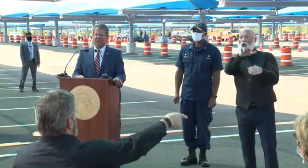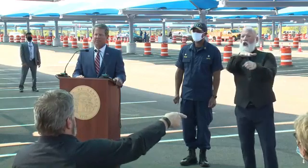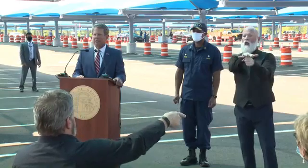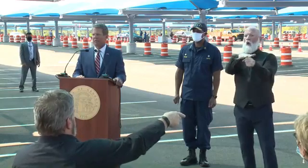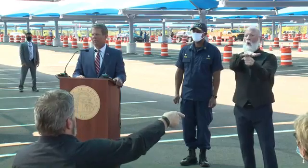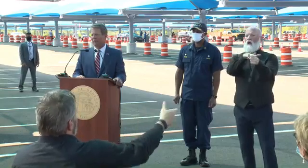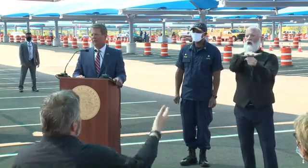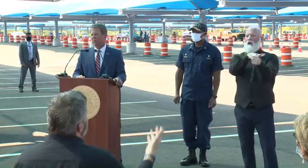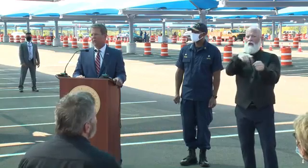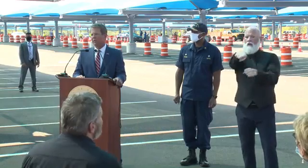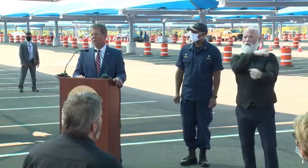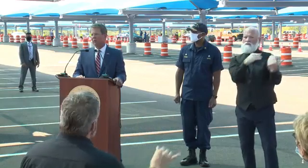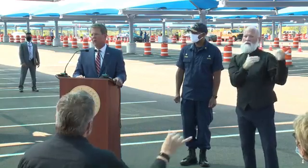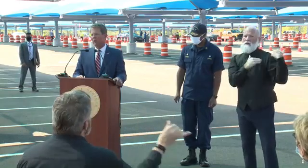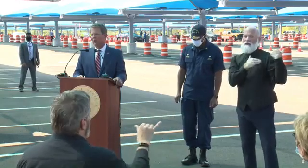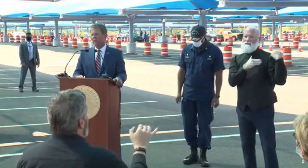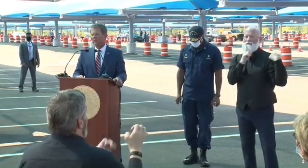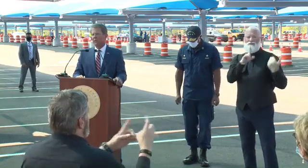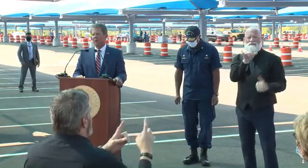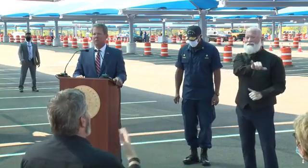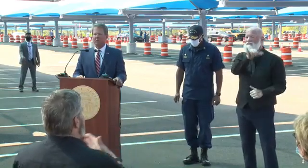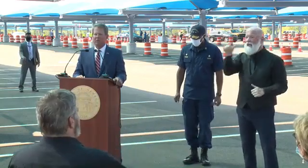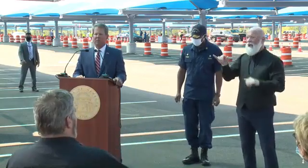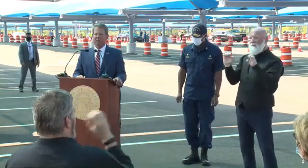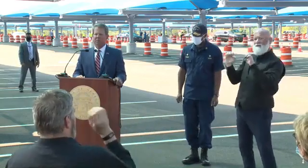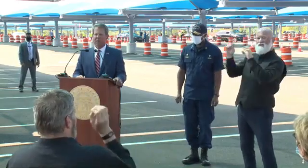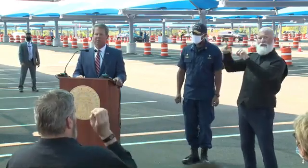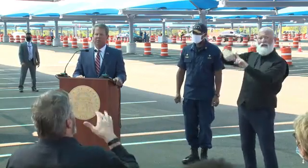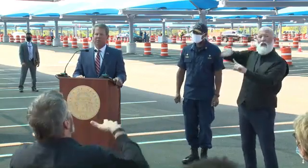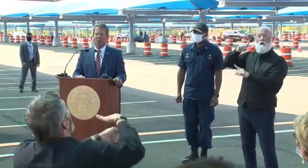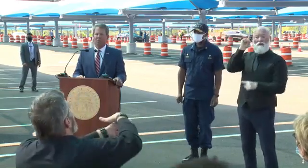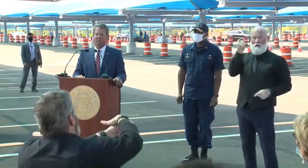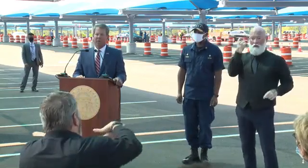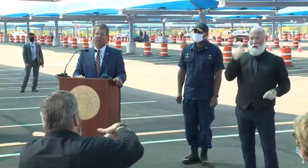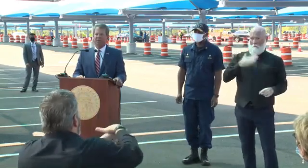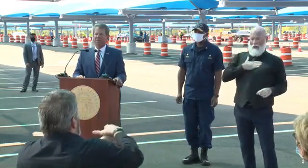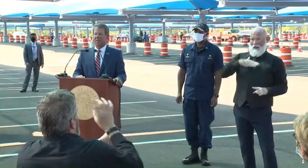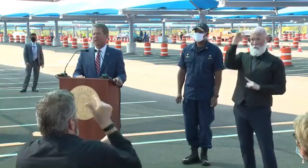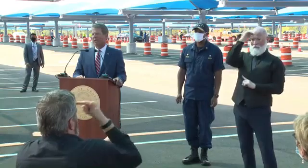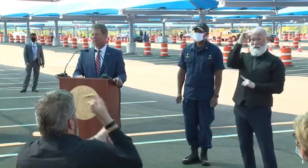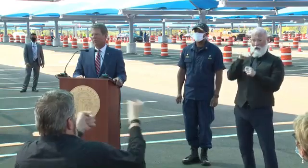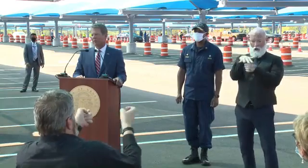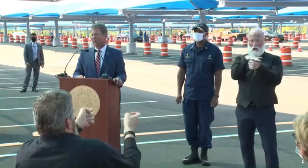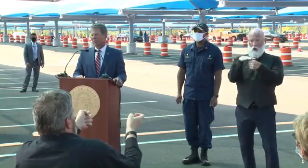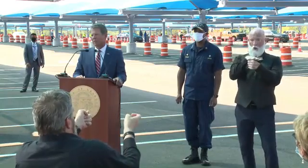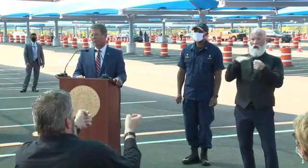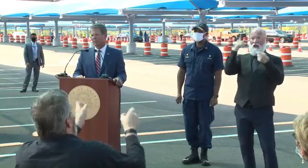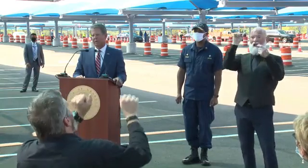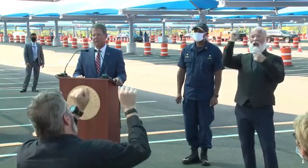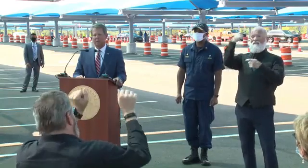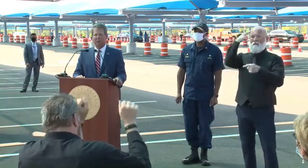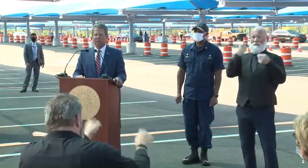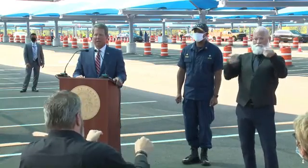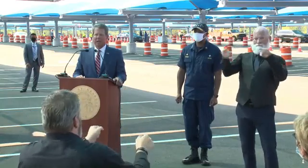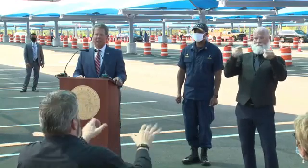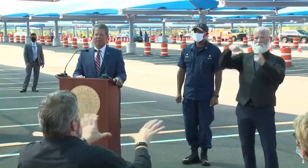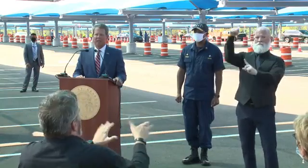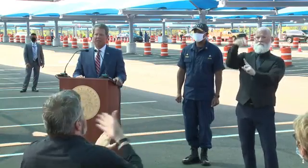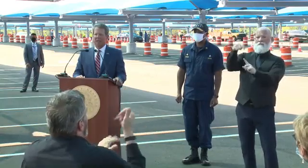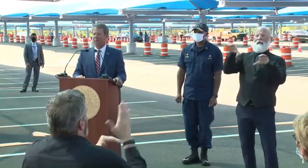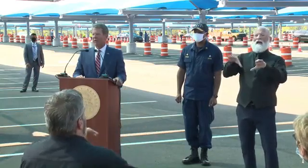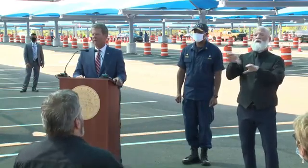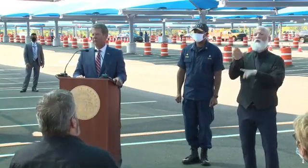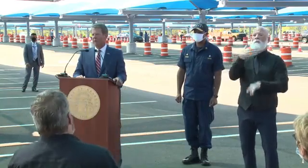in education, I'm a firm believer that the local governments know their school better than the state government does. We've been